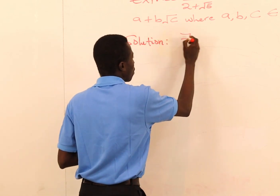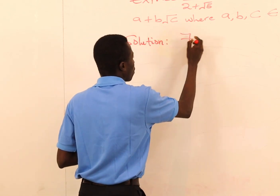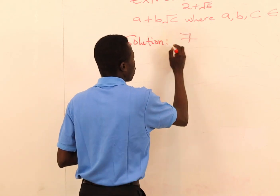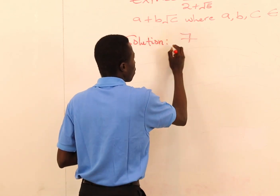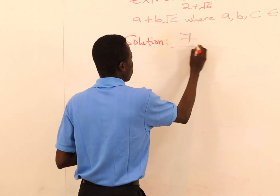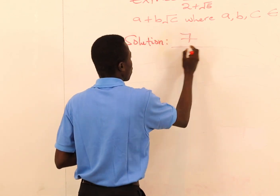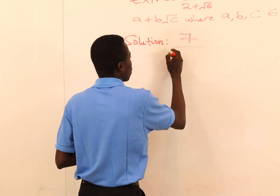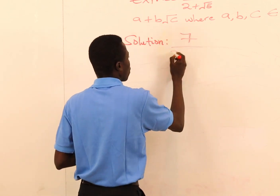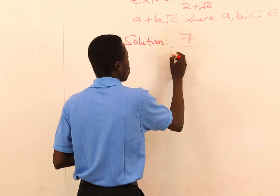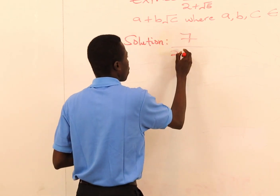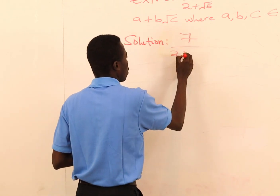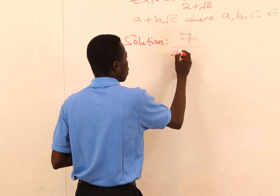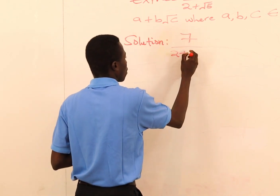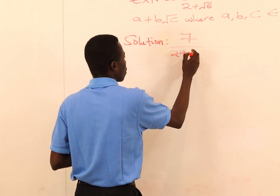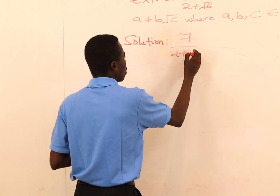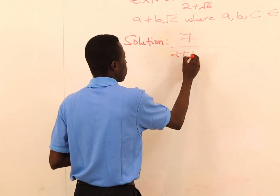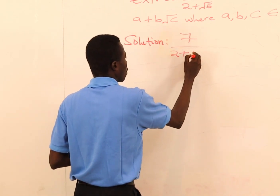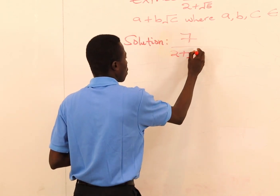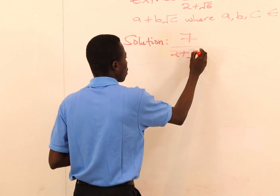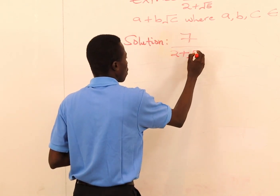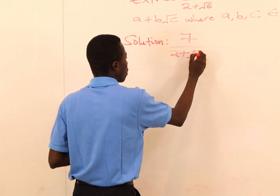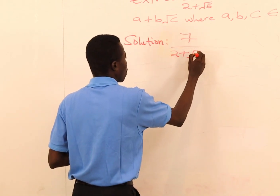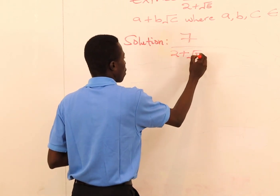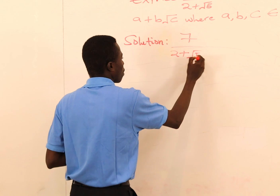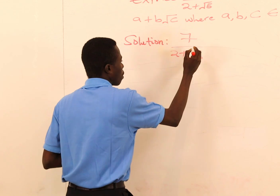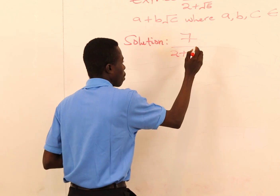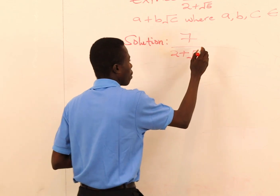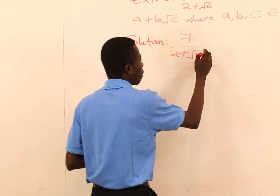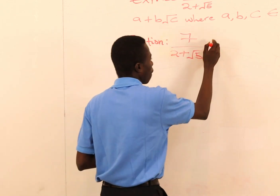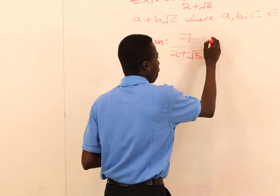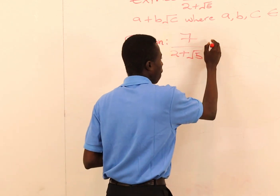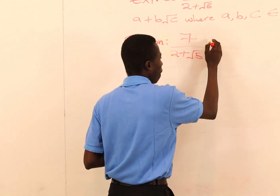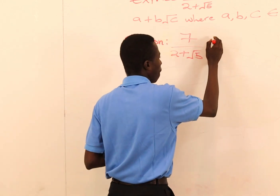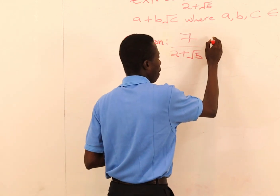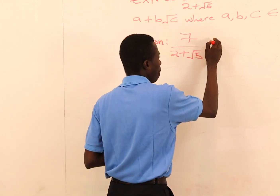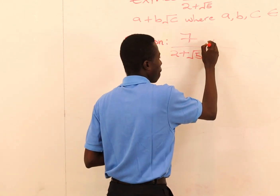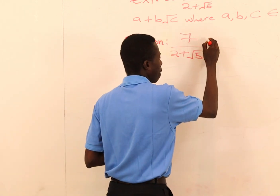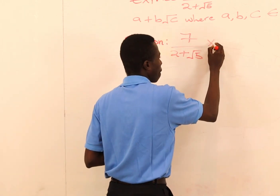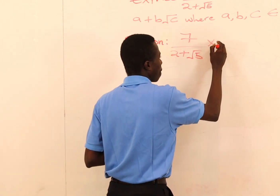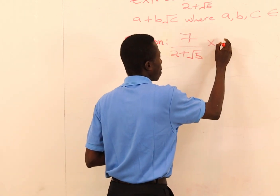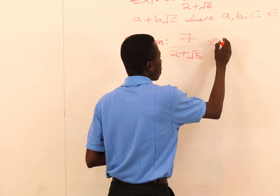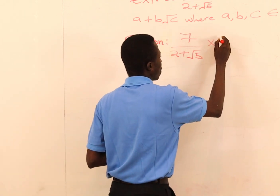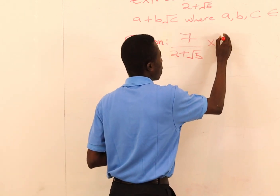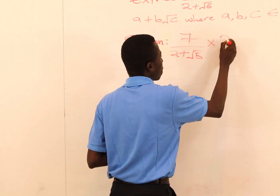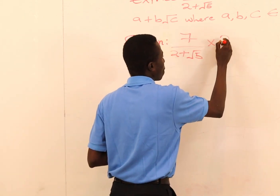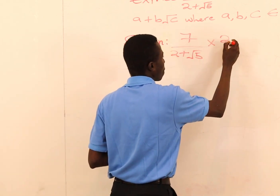So our solution is going to be 7 divided by 2 plus square root of 5. Then